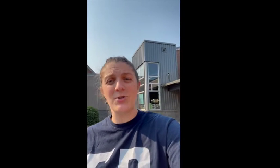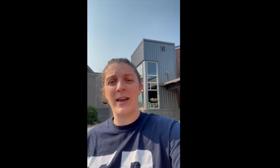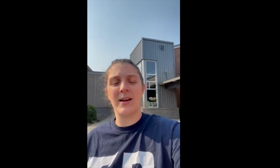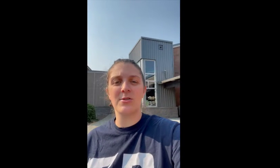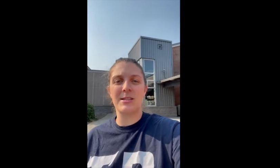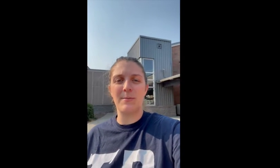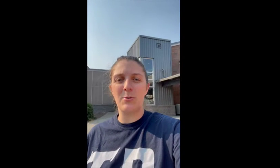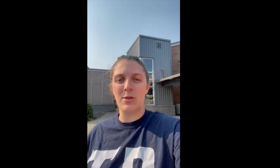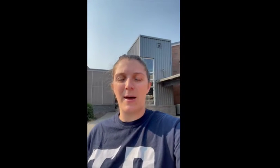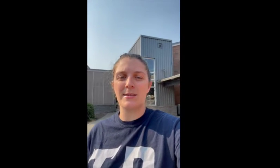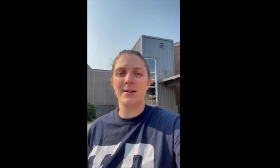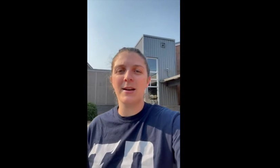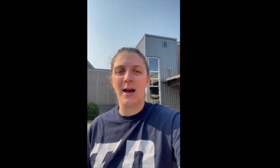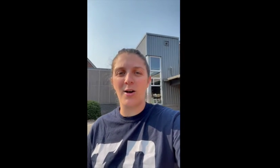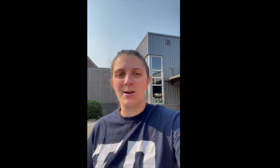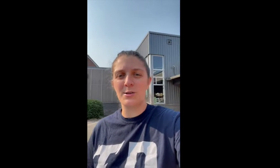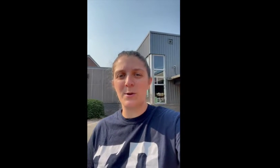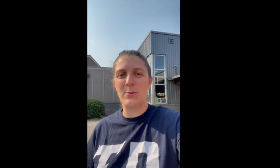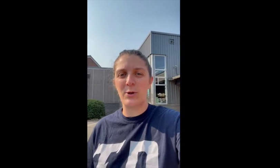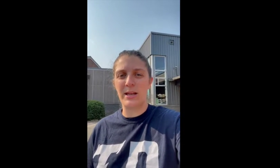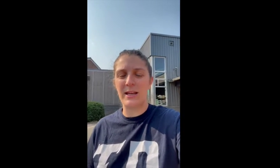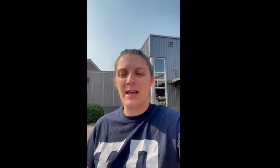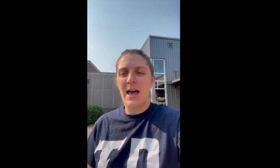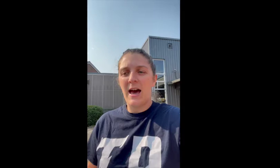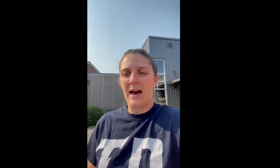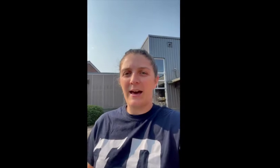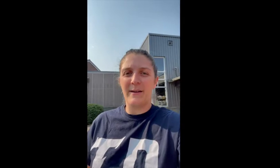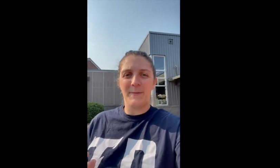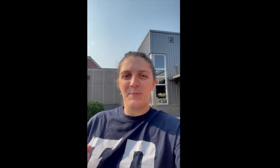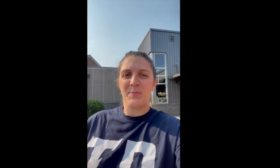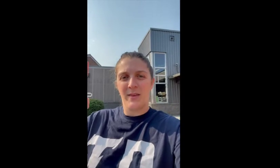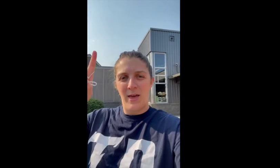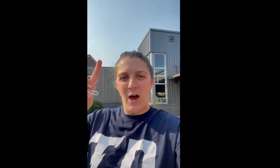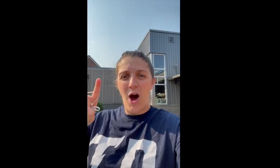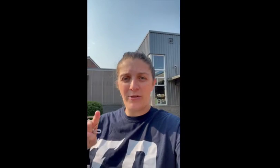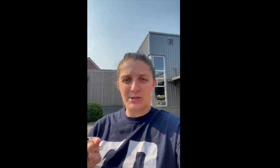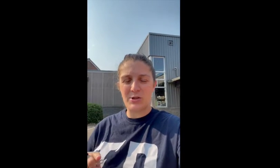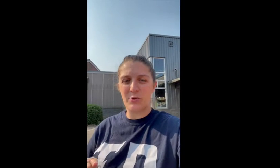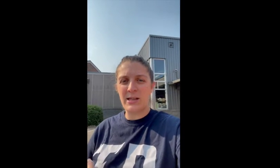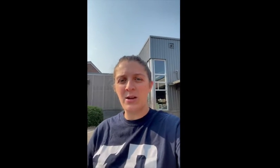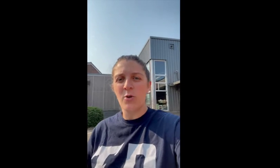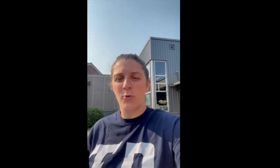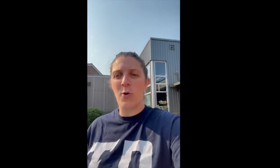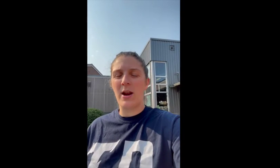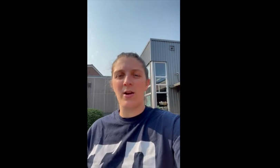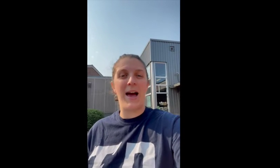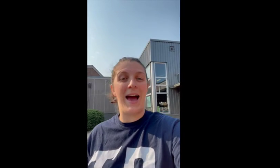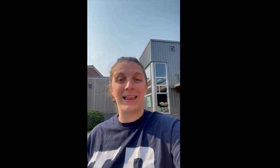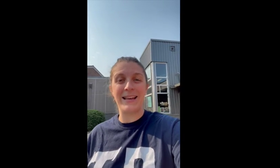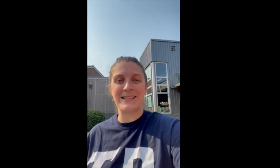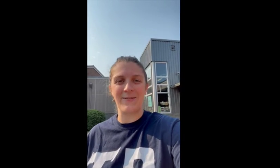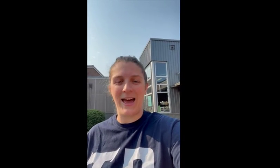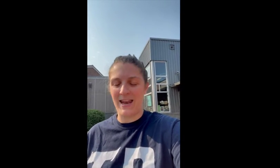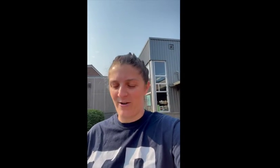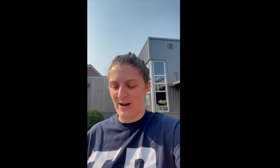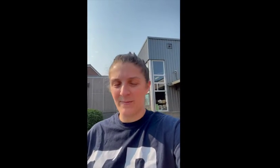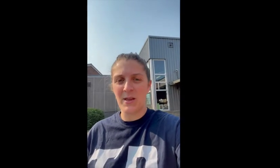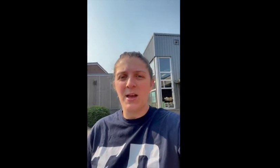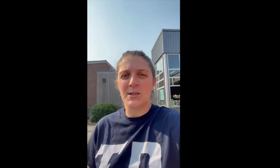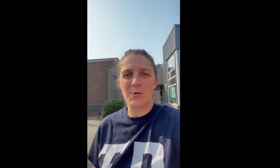can't understand me with the mask on, I'll also be putting on the screen what are the highlights of that area. So right